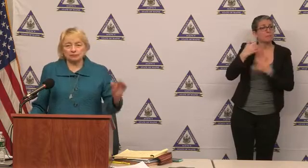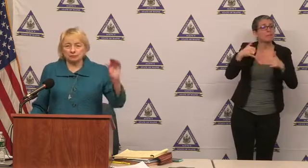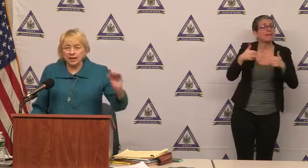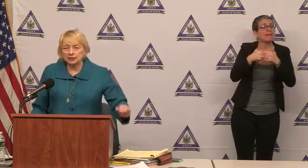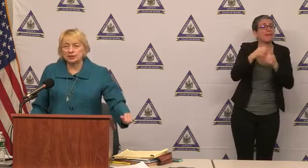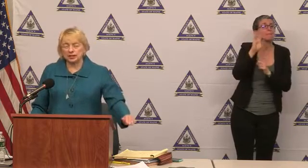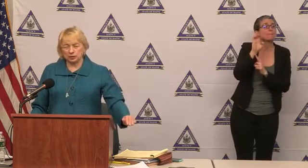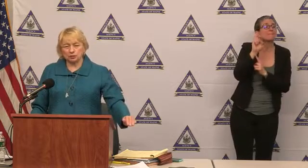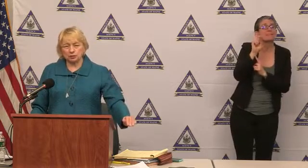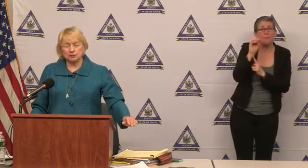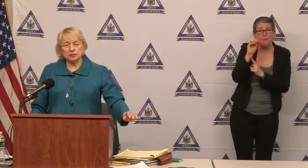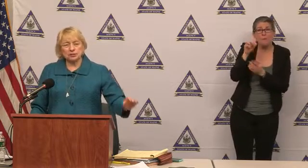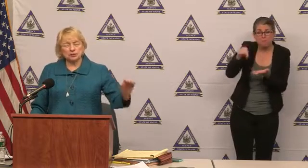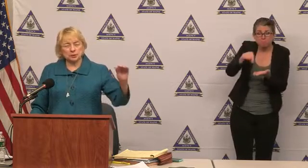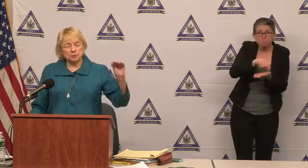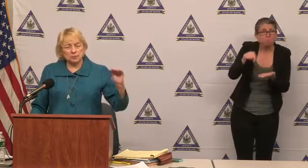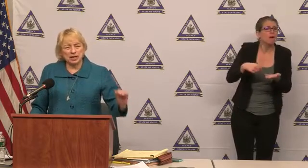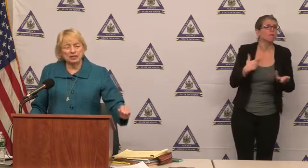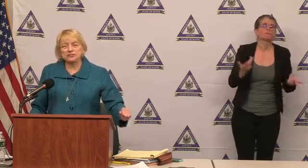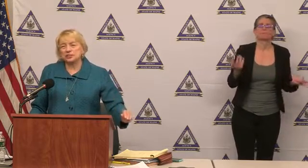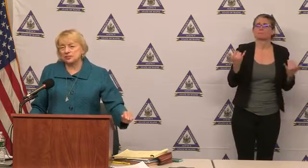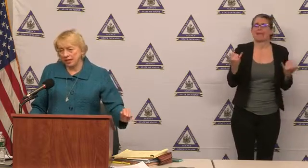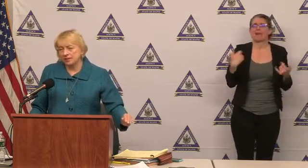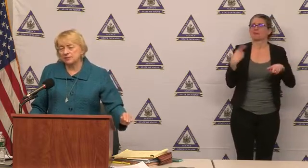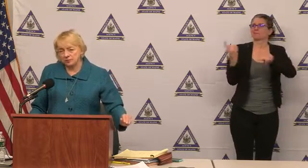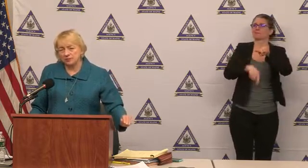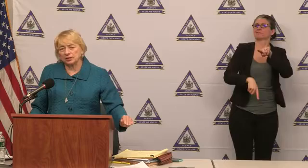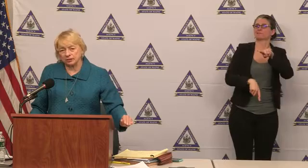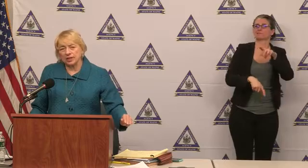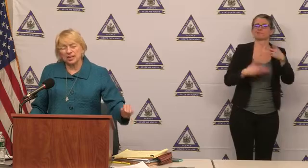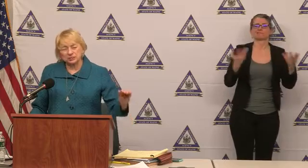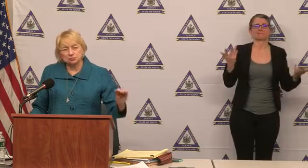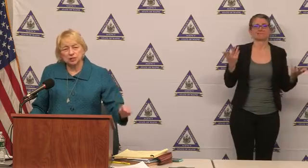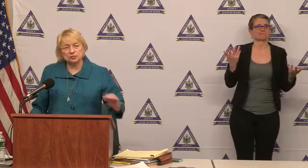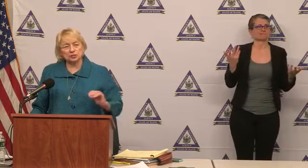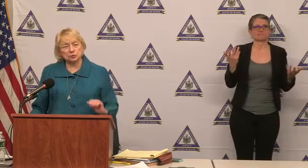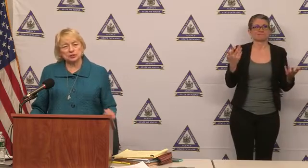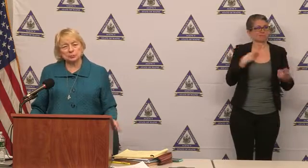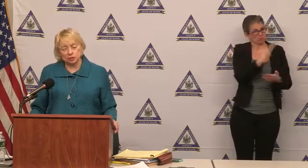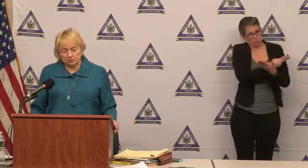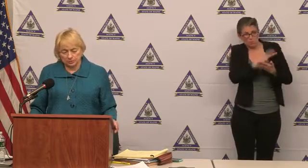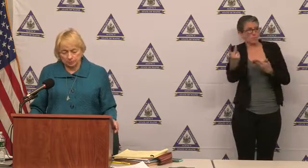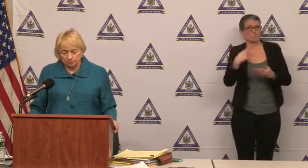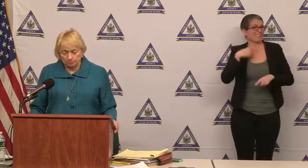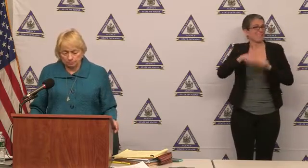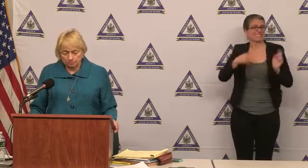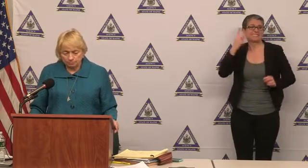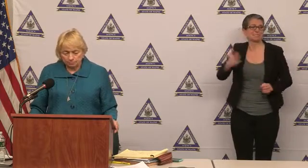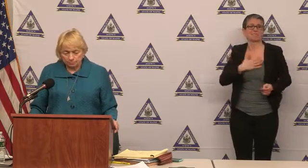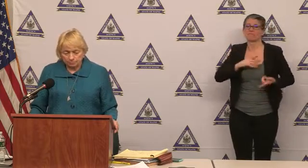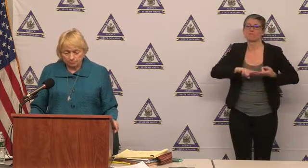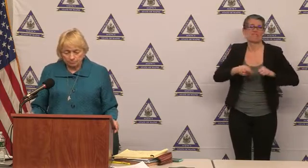at flattening that curve so that Maine stays ahead of this thing as much as humanly possible.